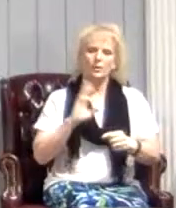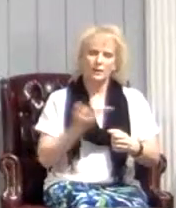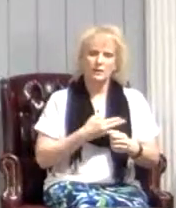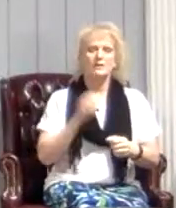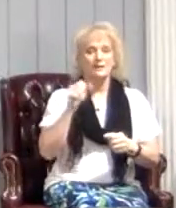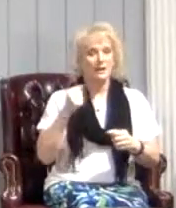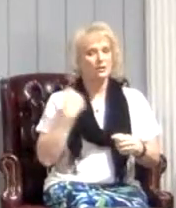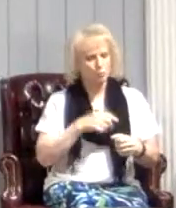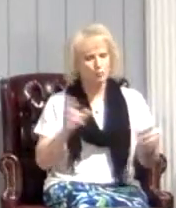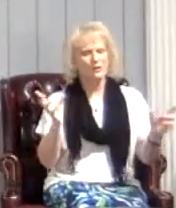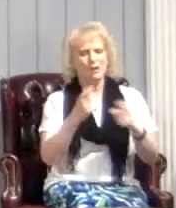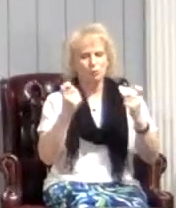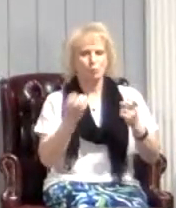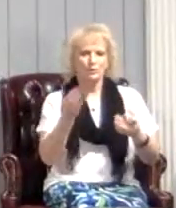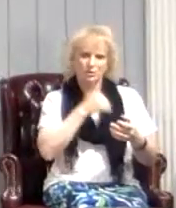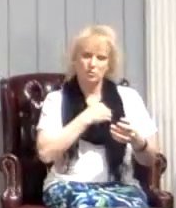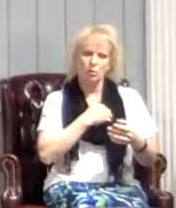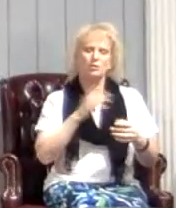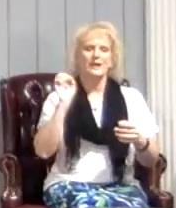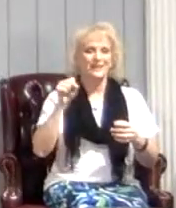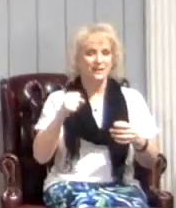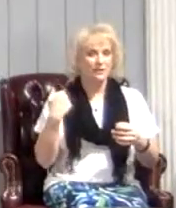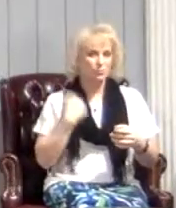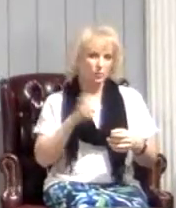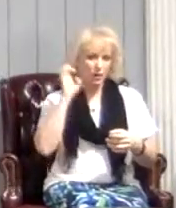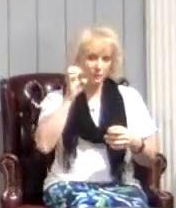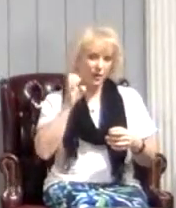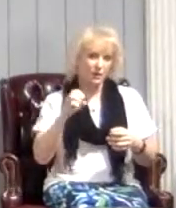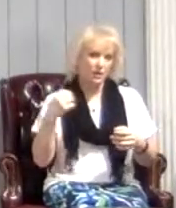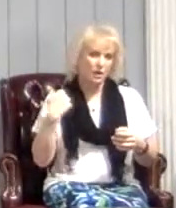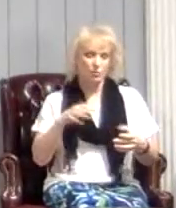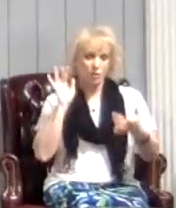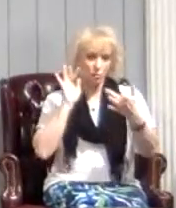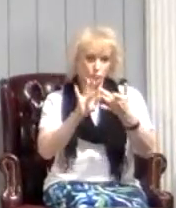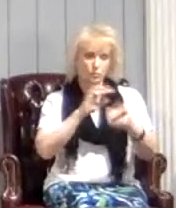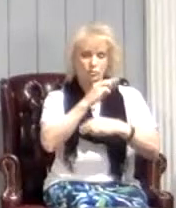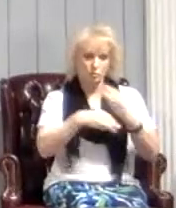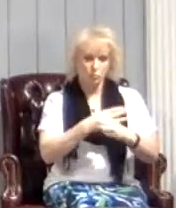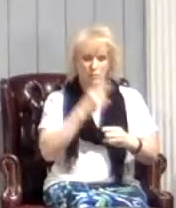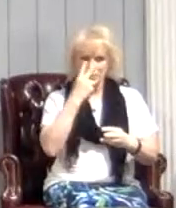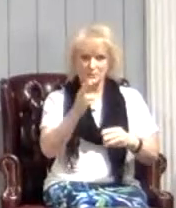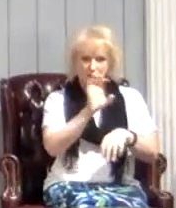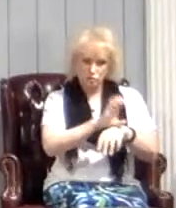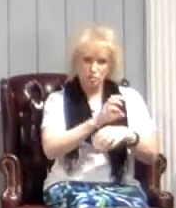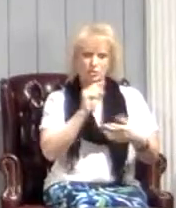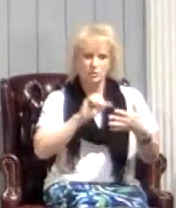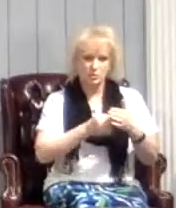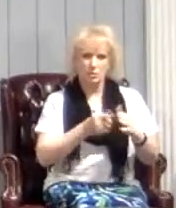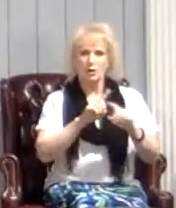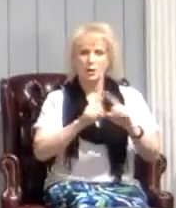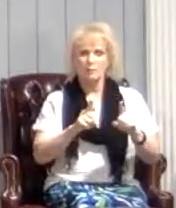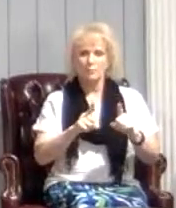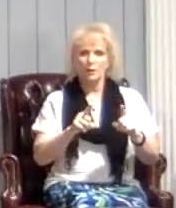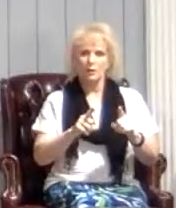souls. And yes, we are evangelists. And yes, we do try to reach the world and see churches start. But that's all God